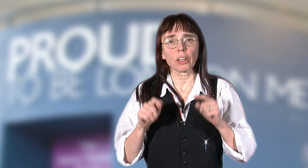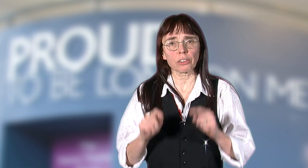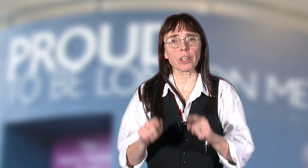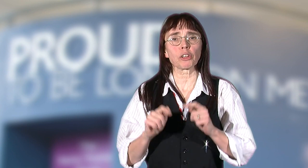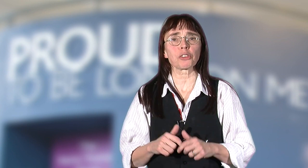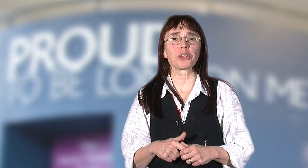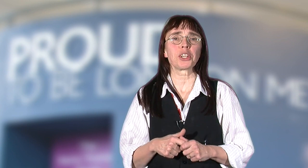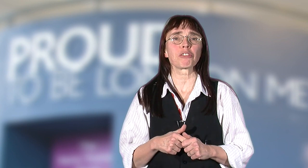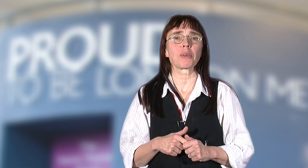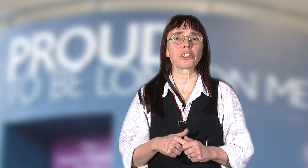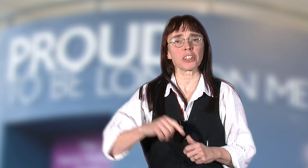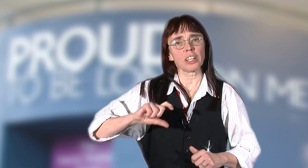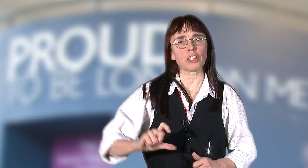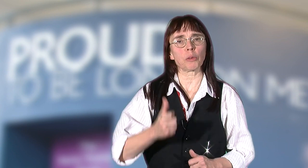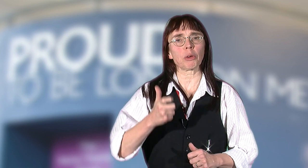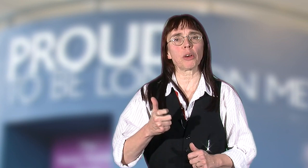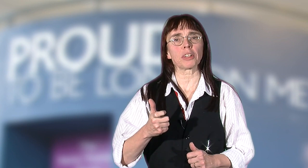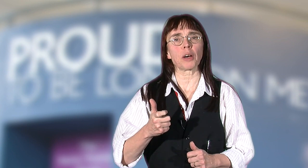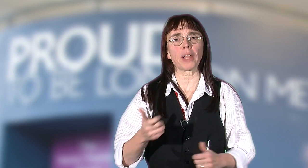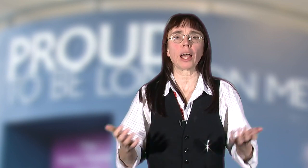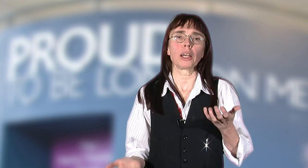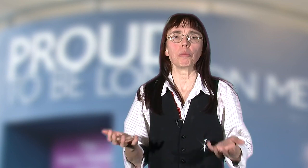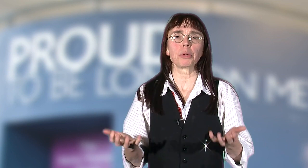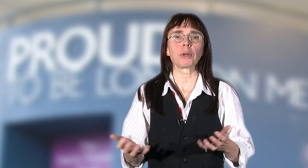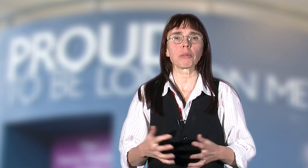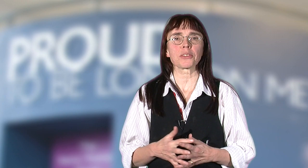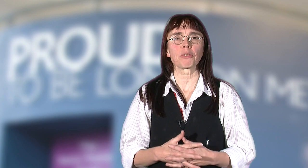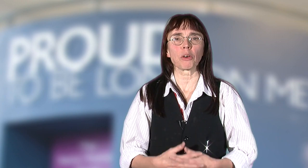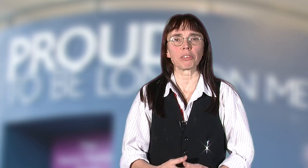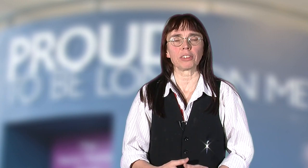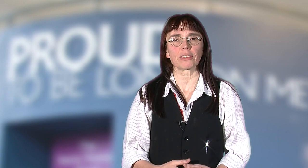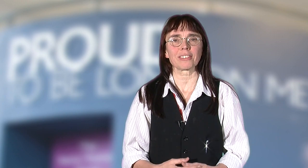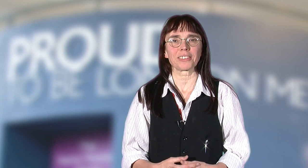because they've got some good information to help you overcome that and build up your self-confidence.